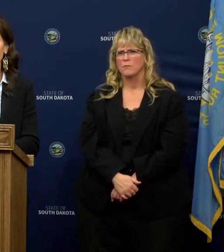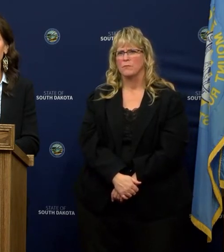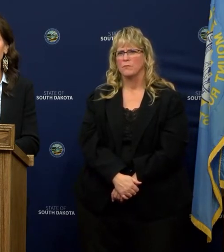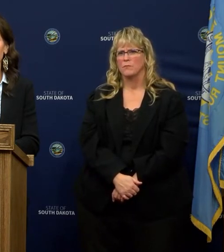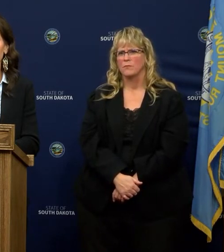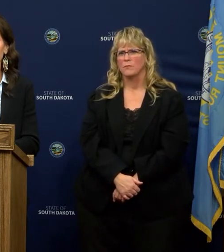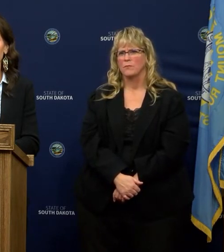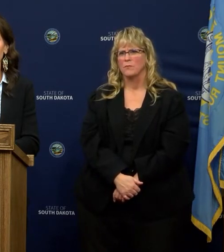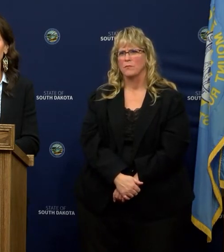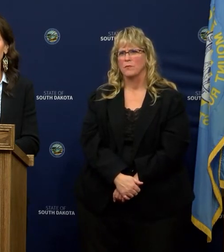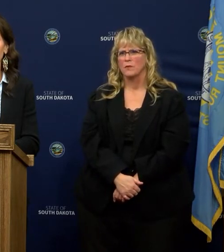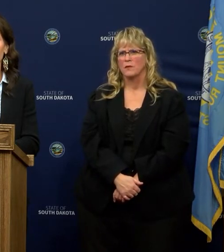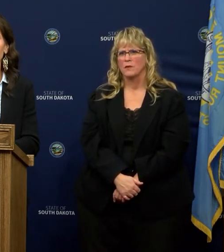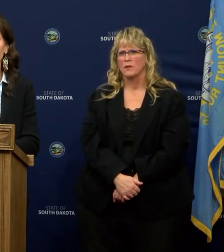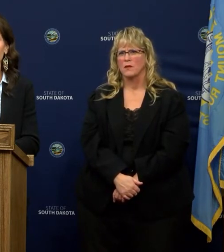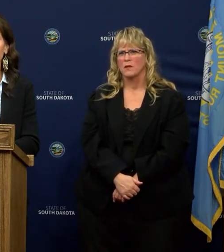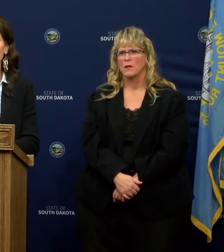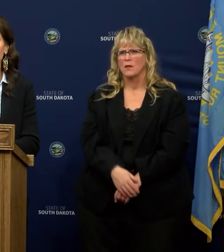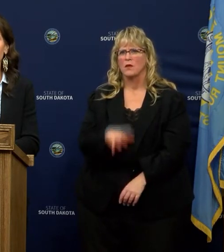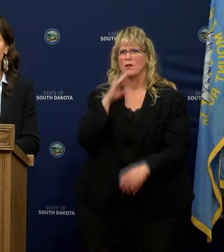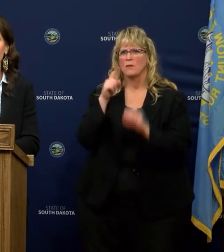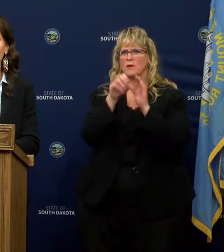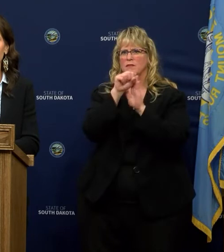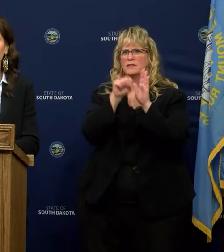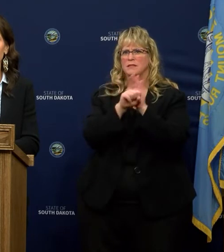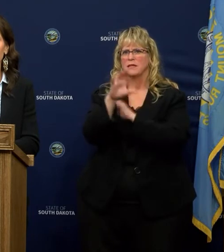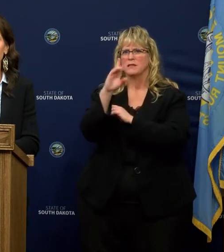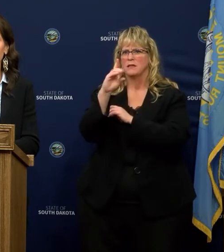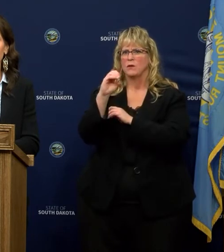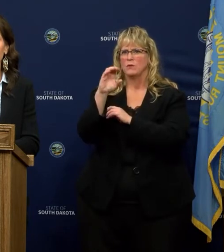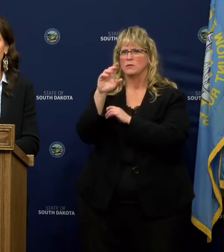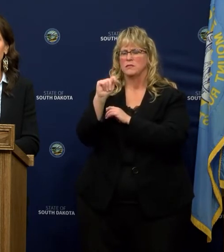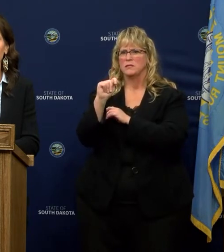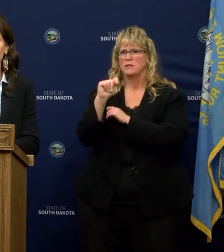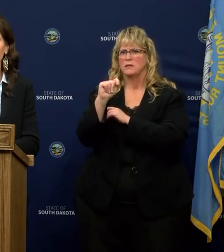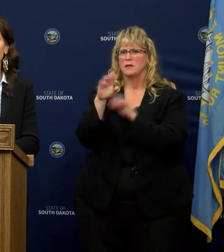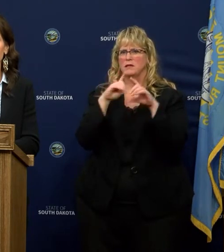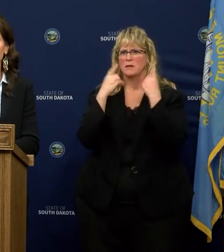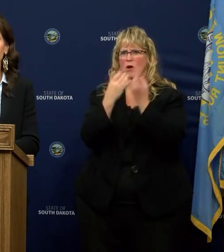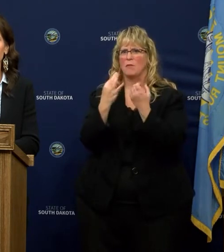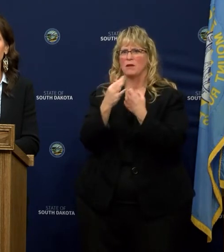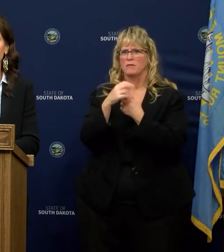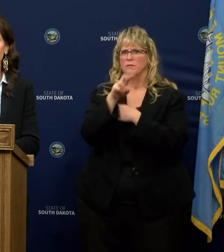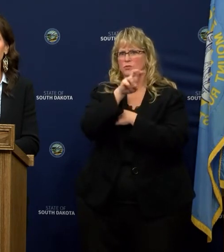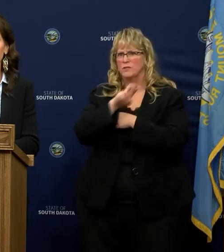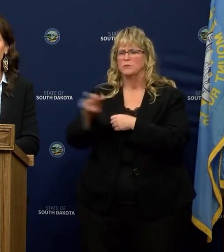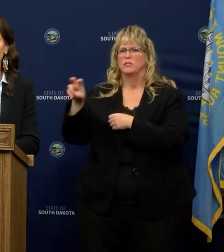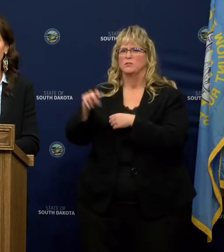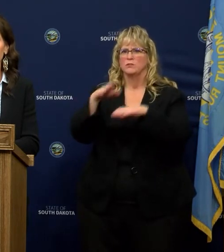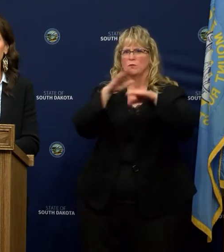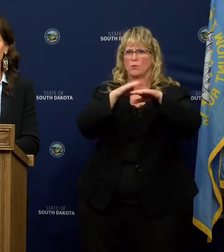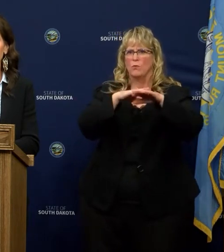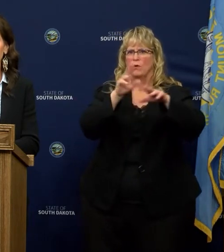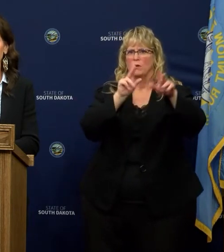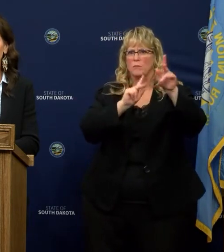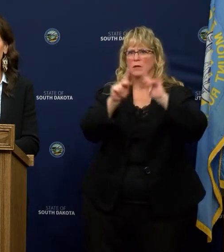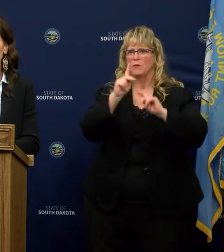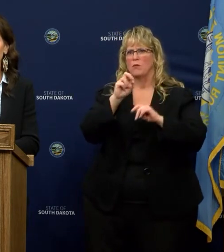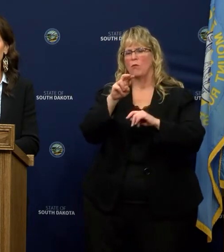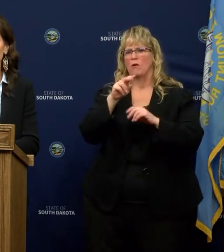at all with your State Department of Transportation about putting up any signs that warn travelers or advise